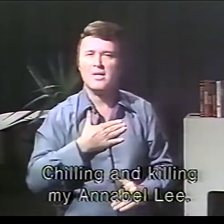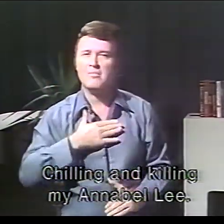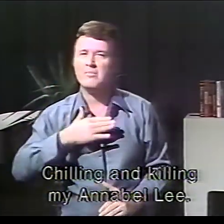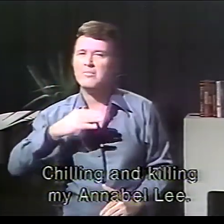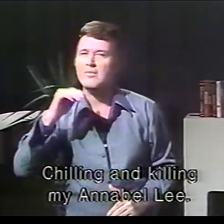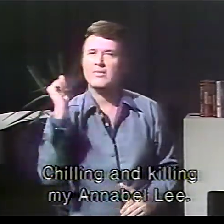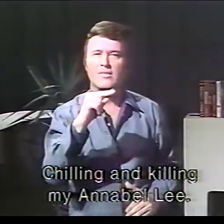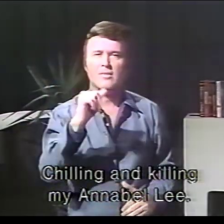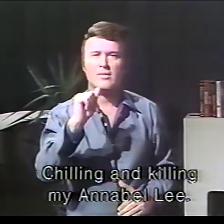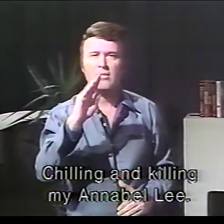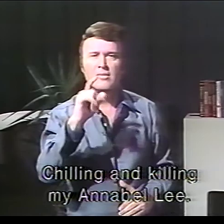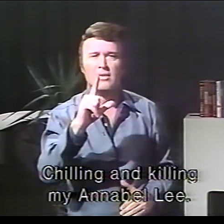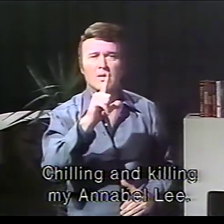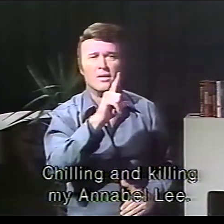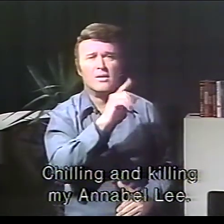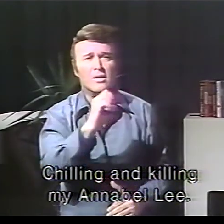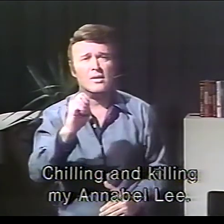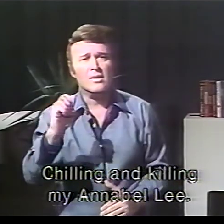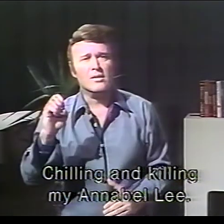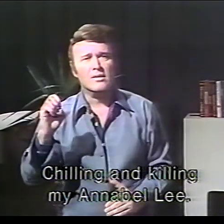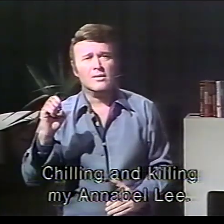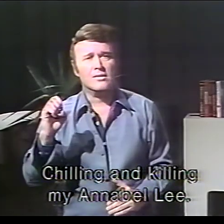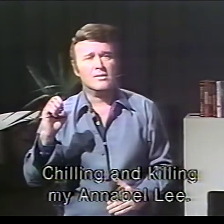my Annabel Lee.